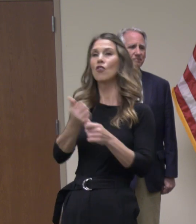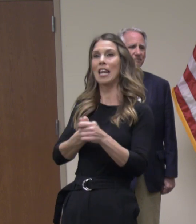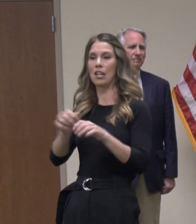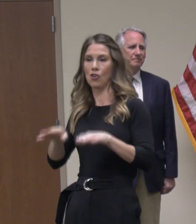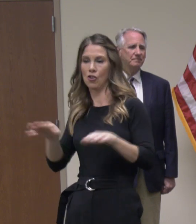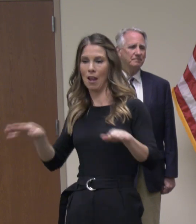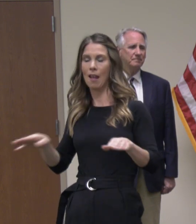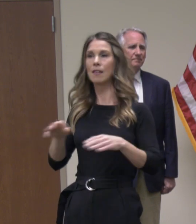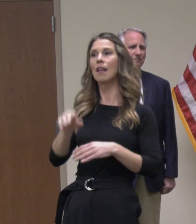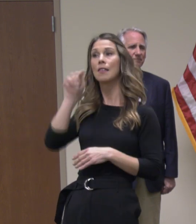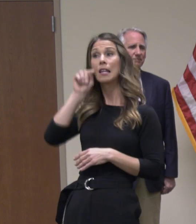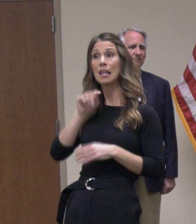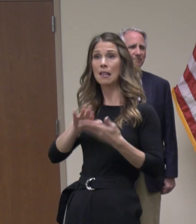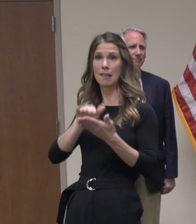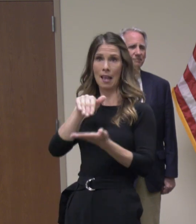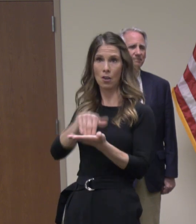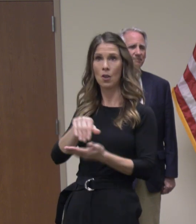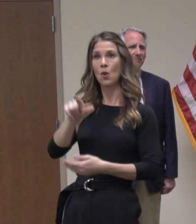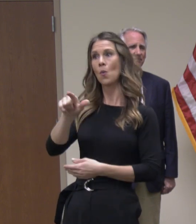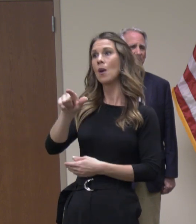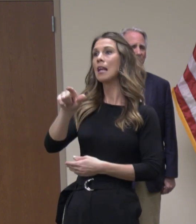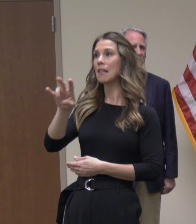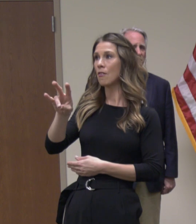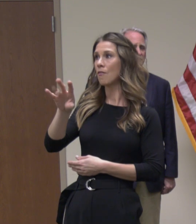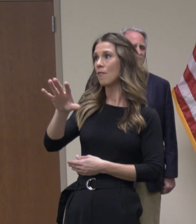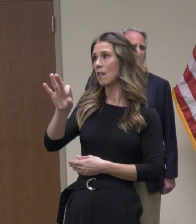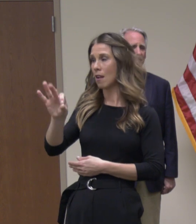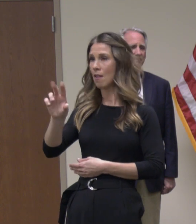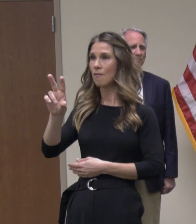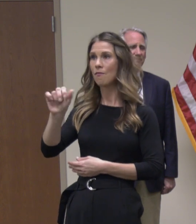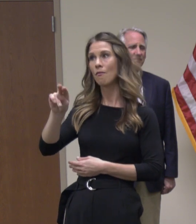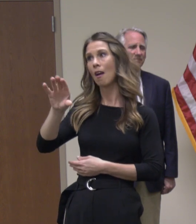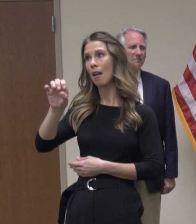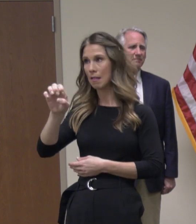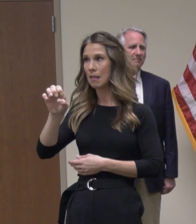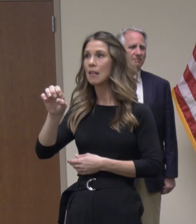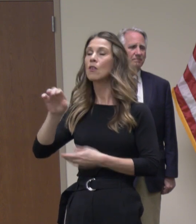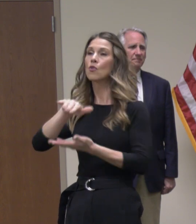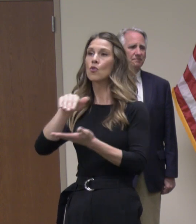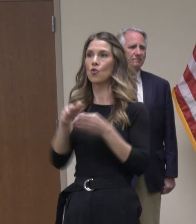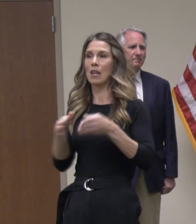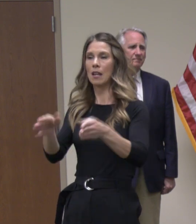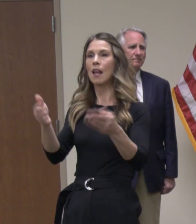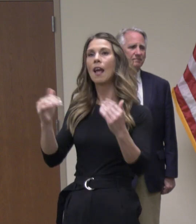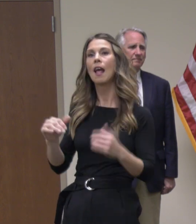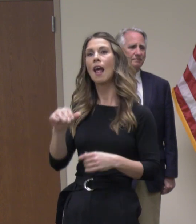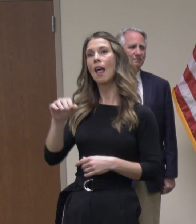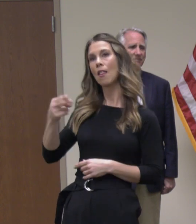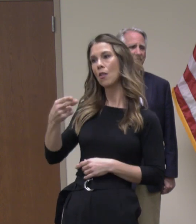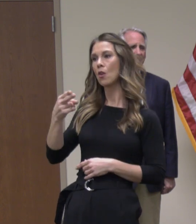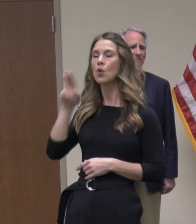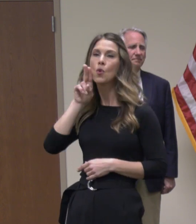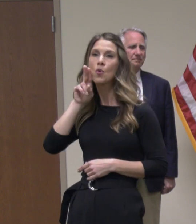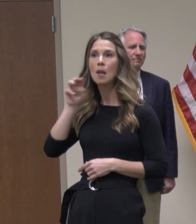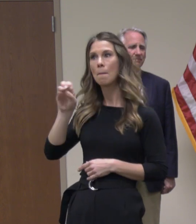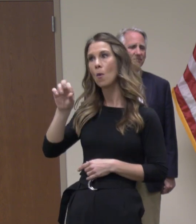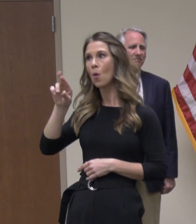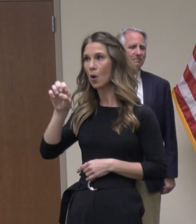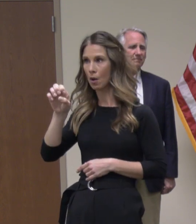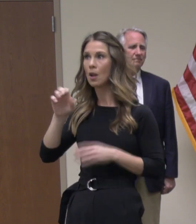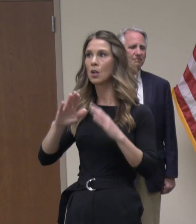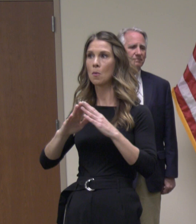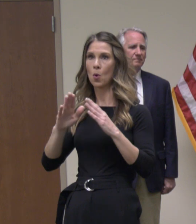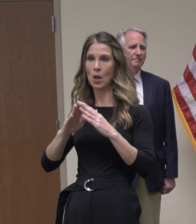Teen Center at 2759 Vance Street, and the Houston Moore Community at 1601 South 13th